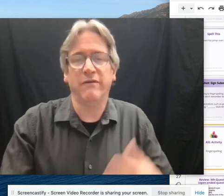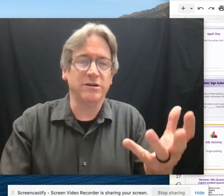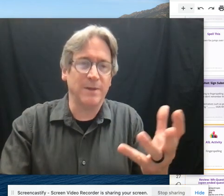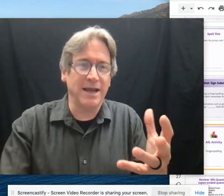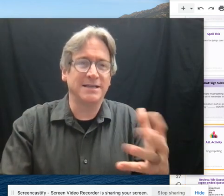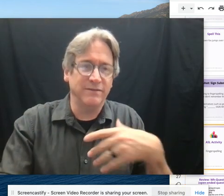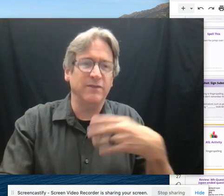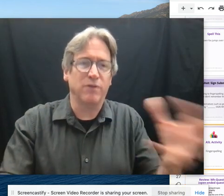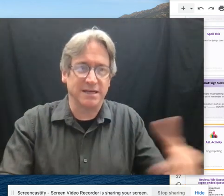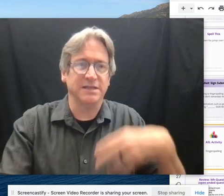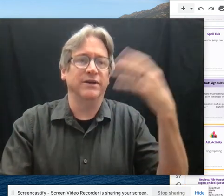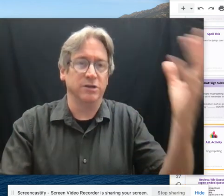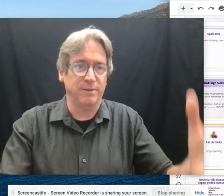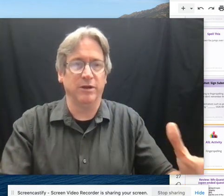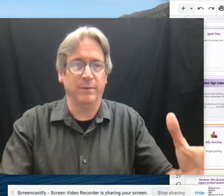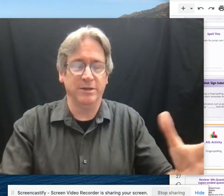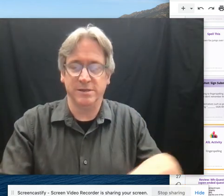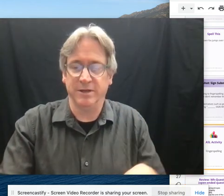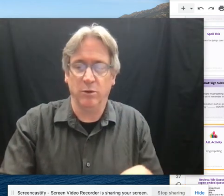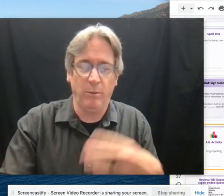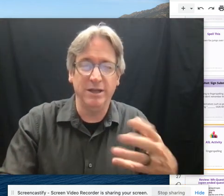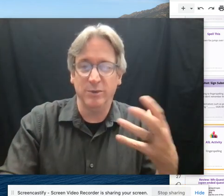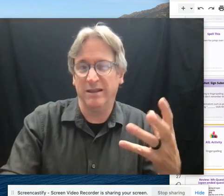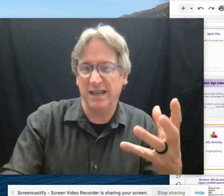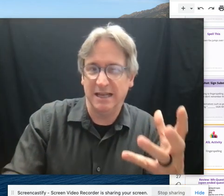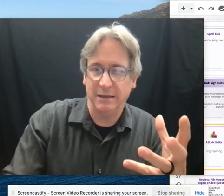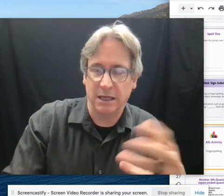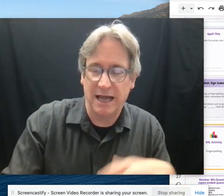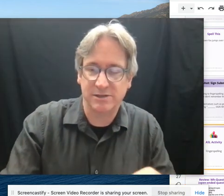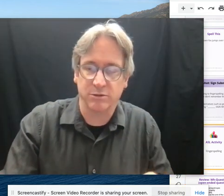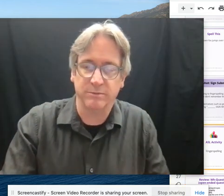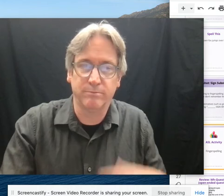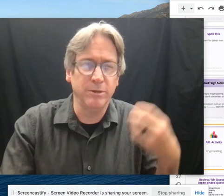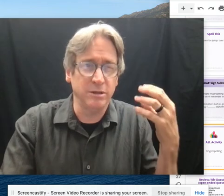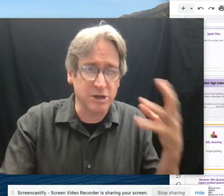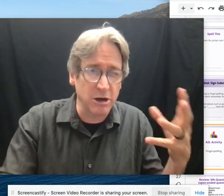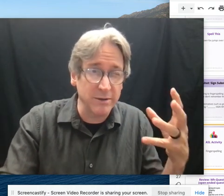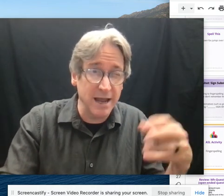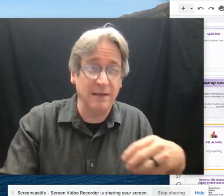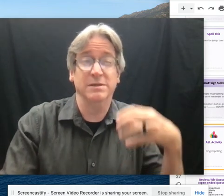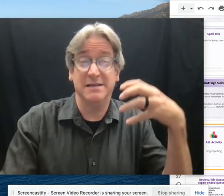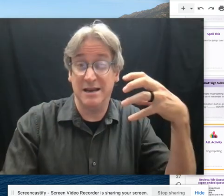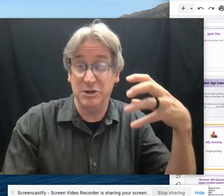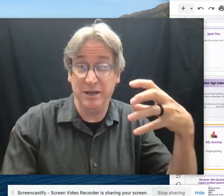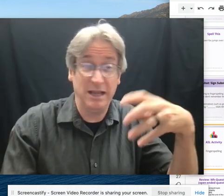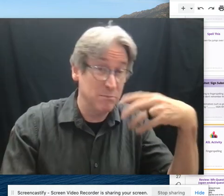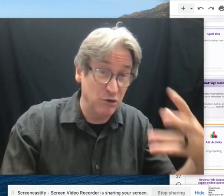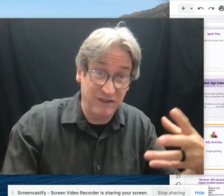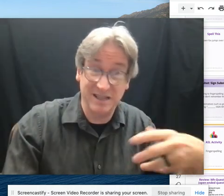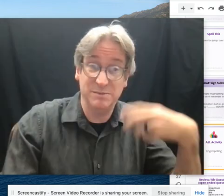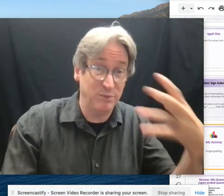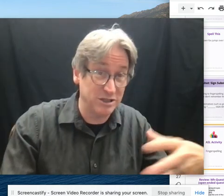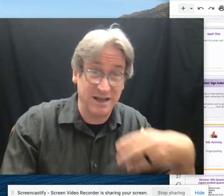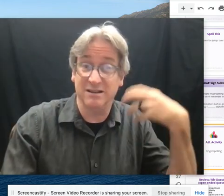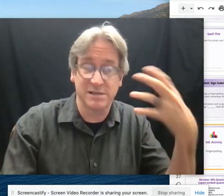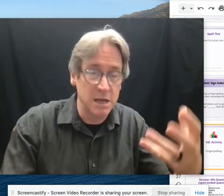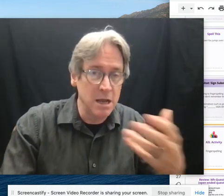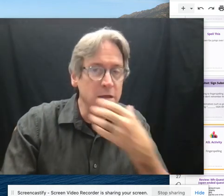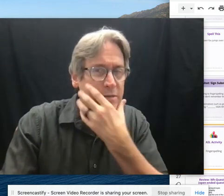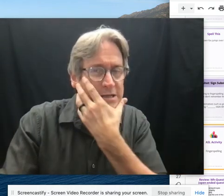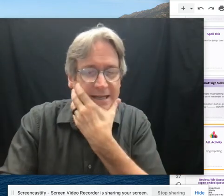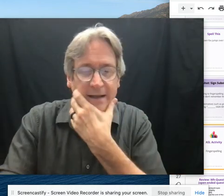So a fingerspelling activity of practicing fingerspelling, we'll be doing things in the classroom, starting with names, then doing like movies, book